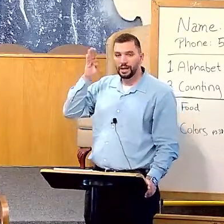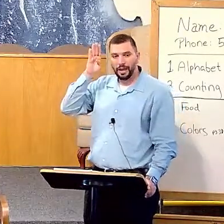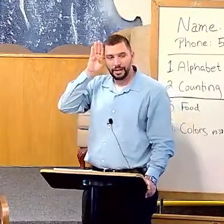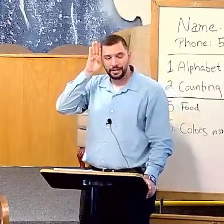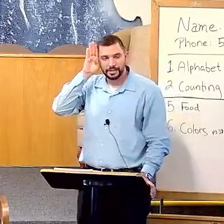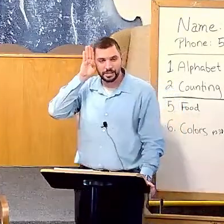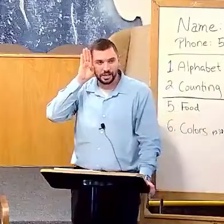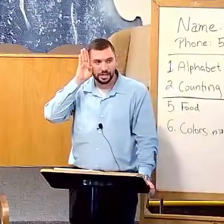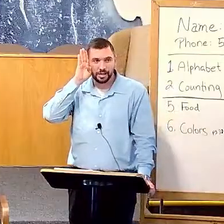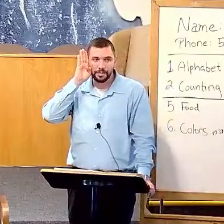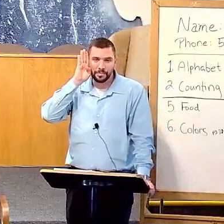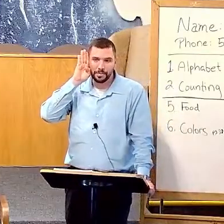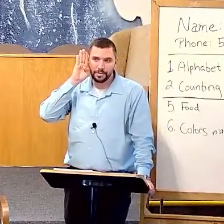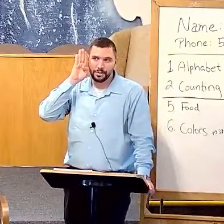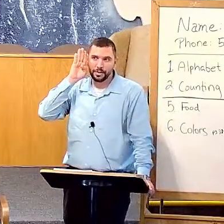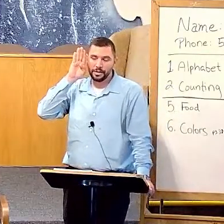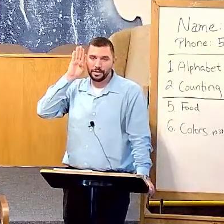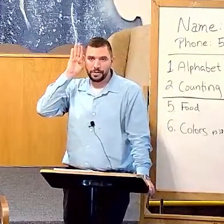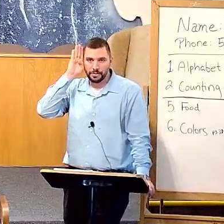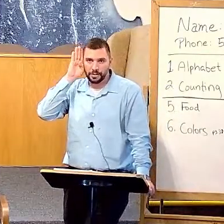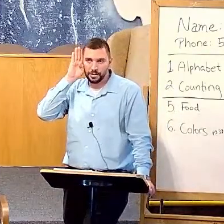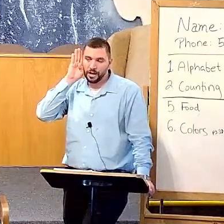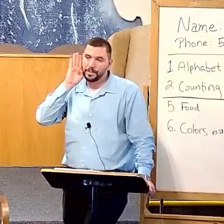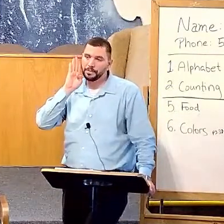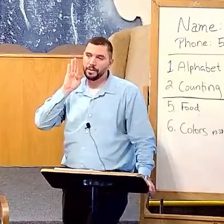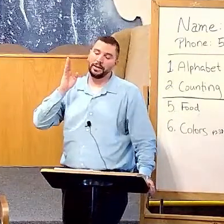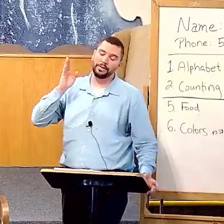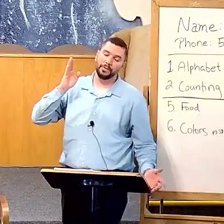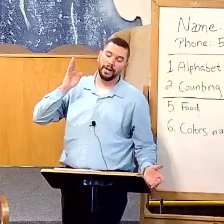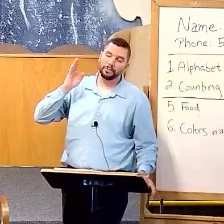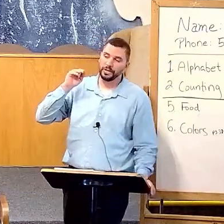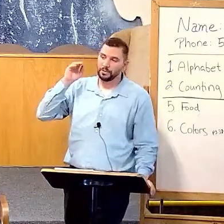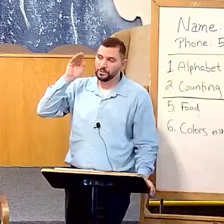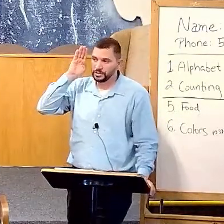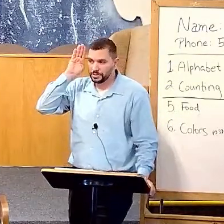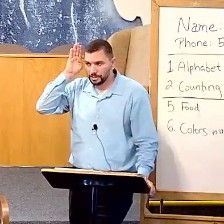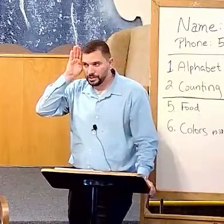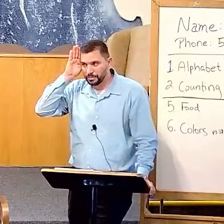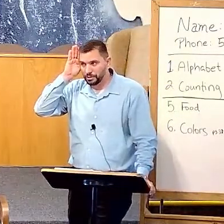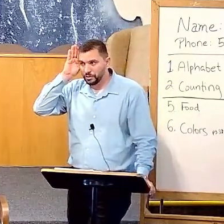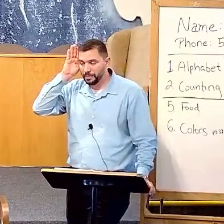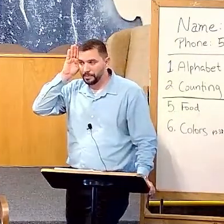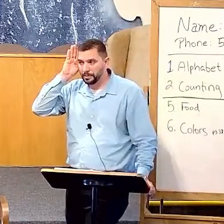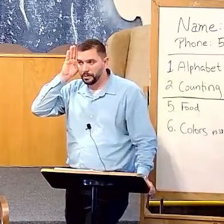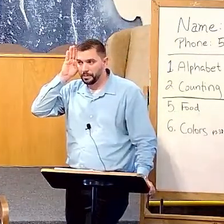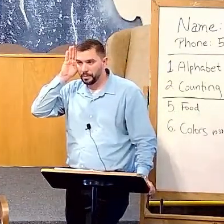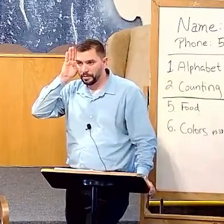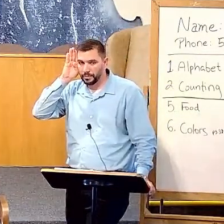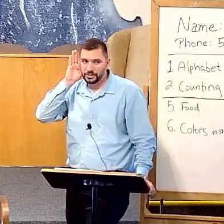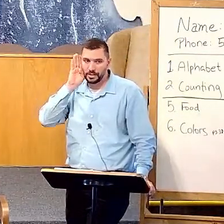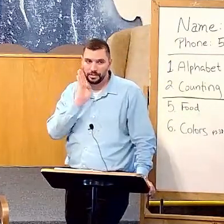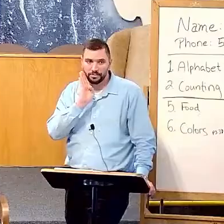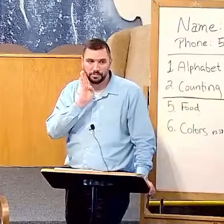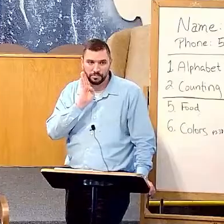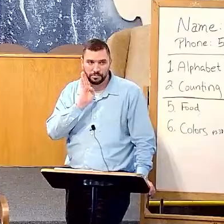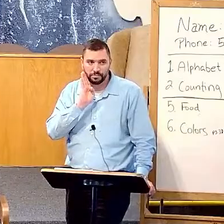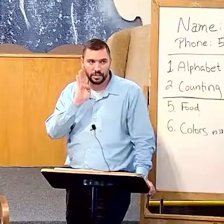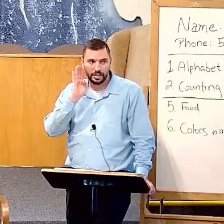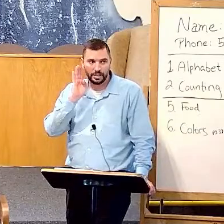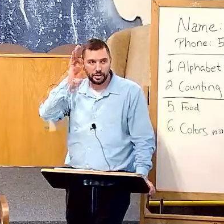and it's a lot of people, and the way I was taught was because the majority of people are brown skin. And so you're